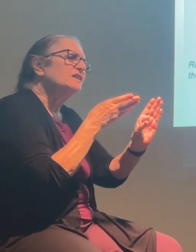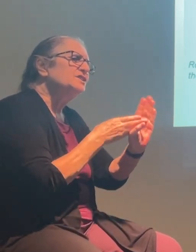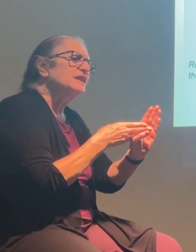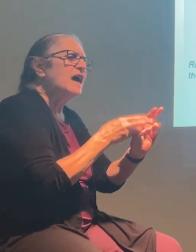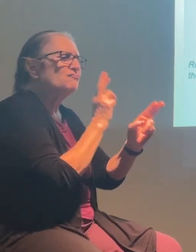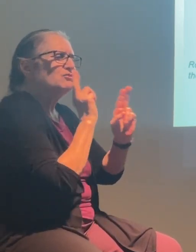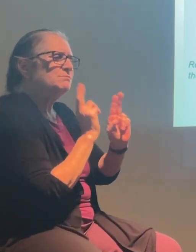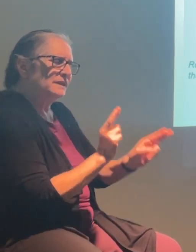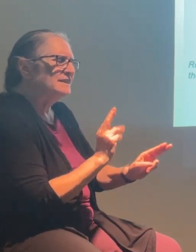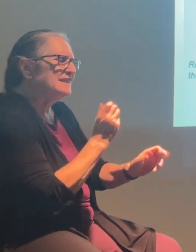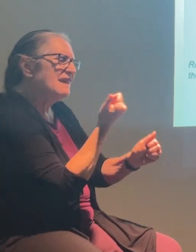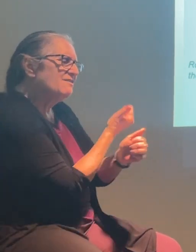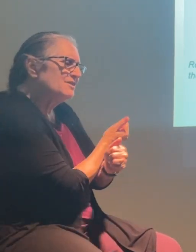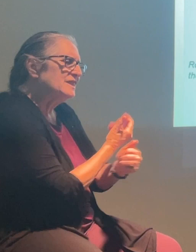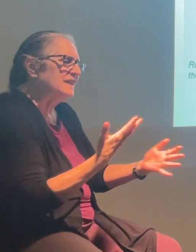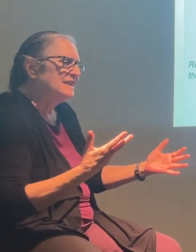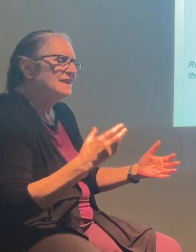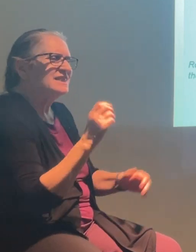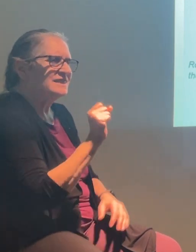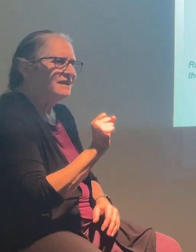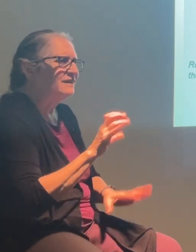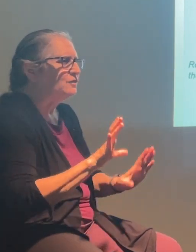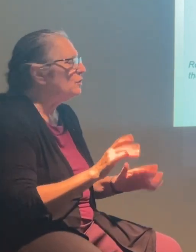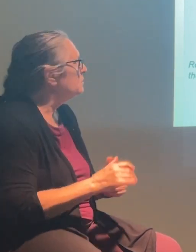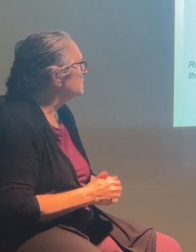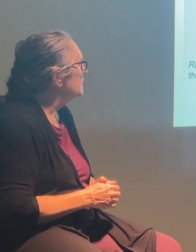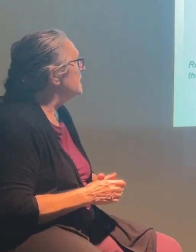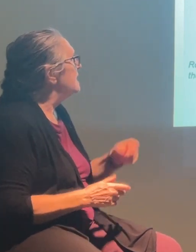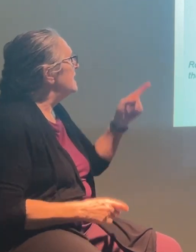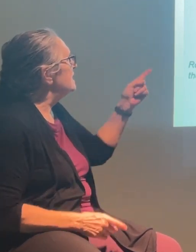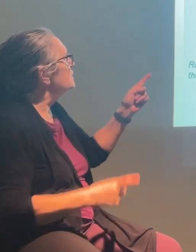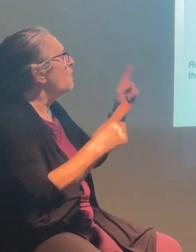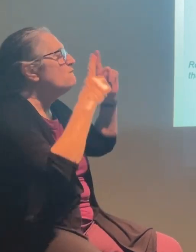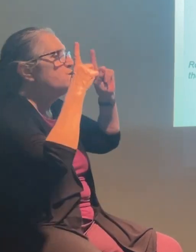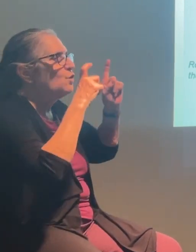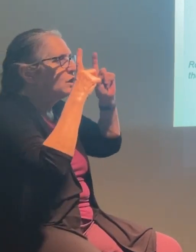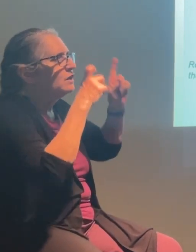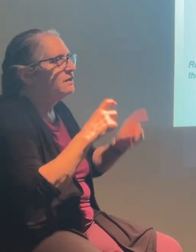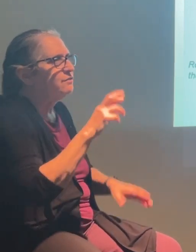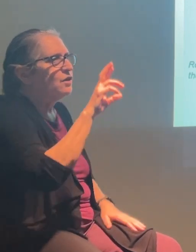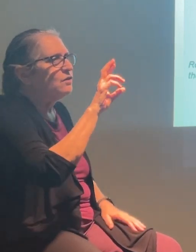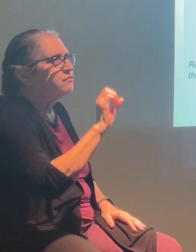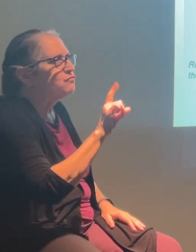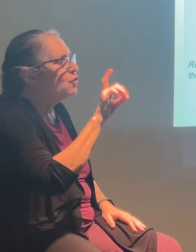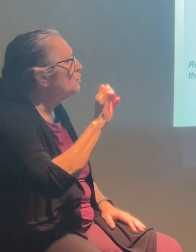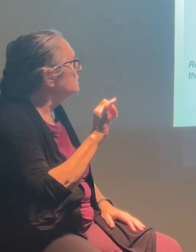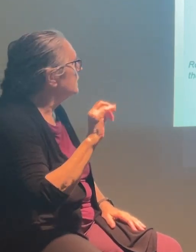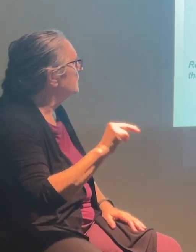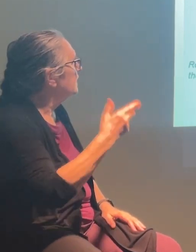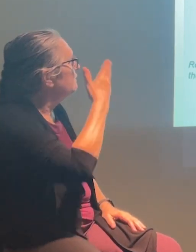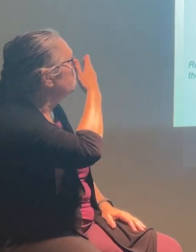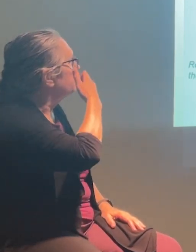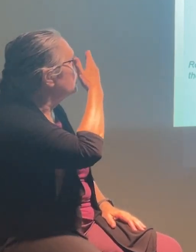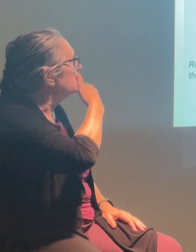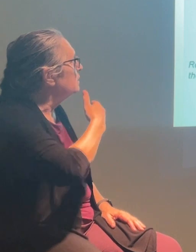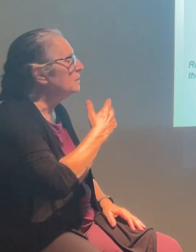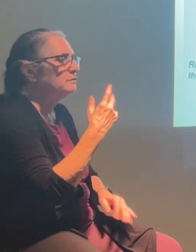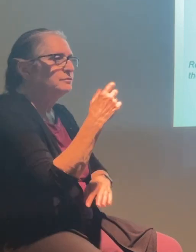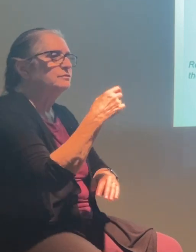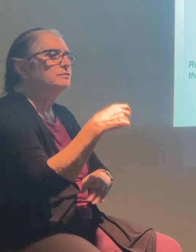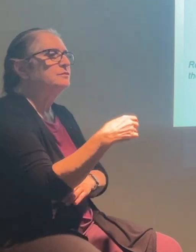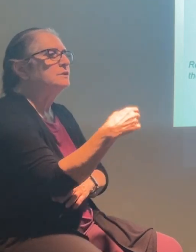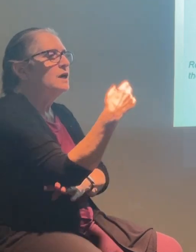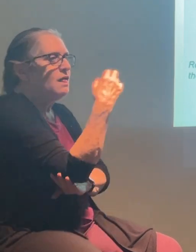Steichen. This is a very interesting. So it's a photograph of Rodin in front of the monument